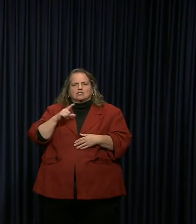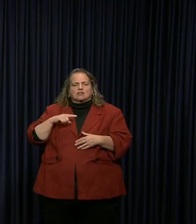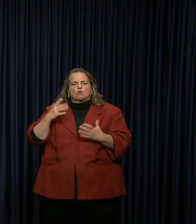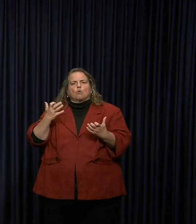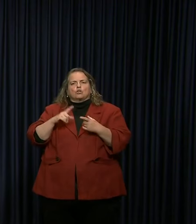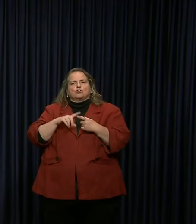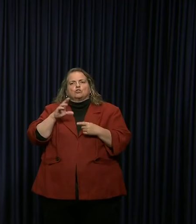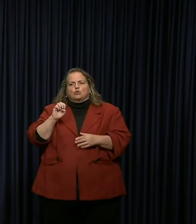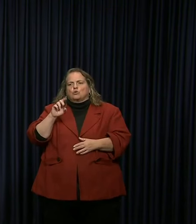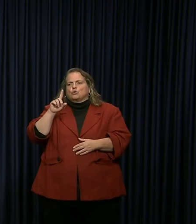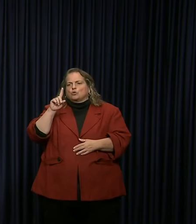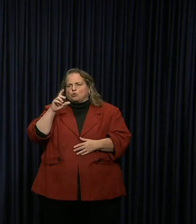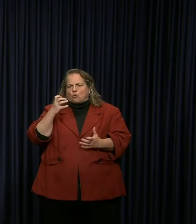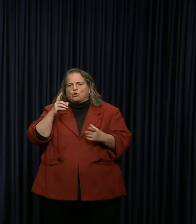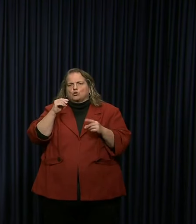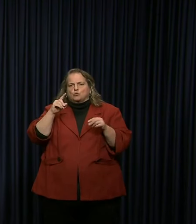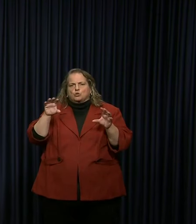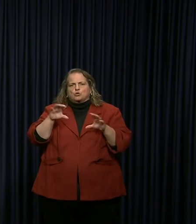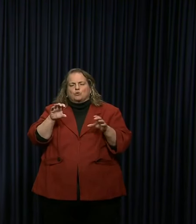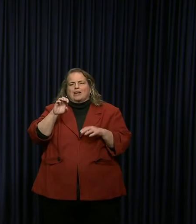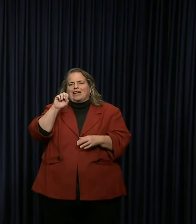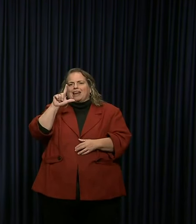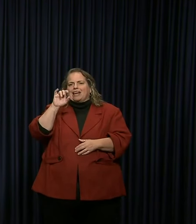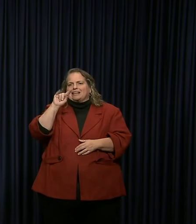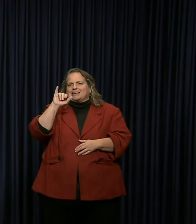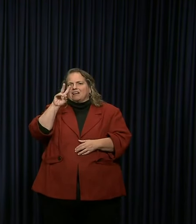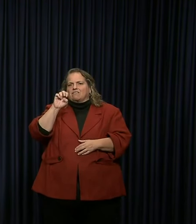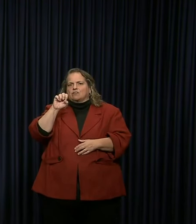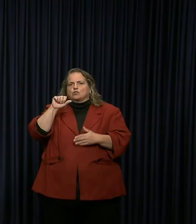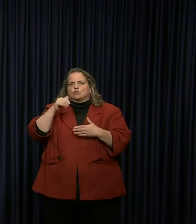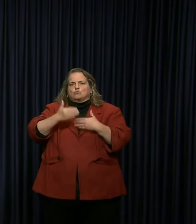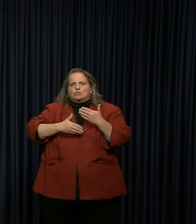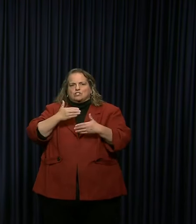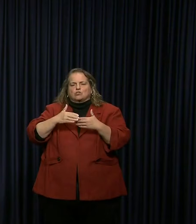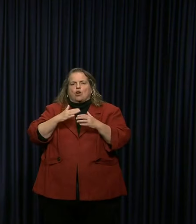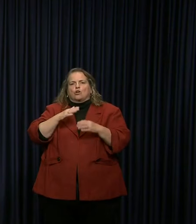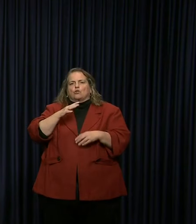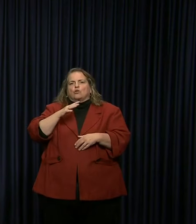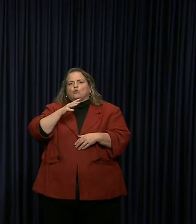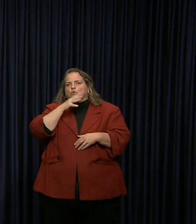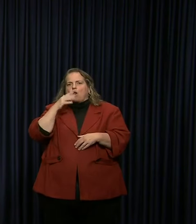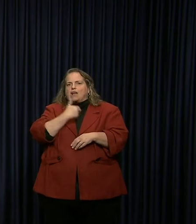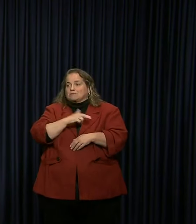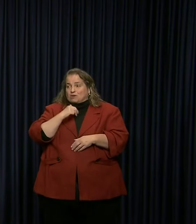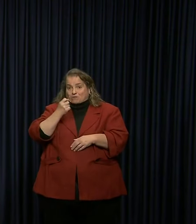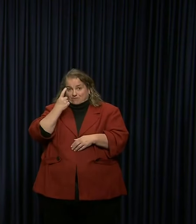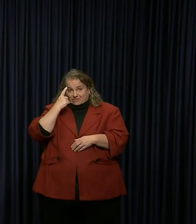procedures again, I guess especially at some of our rural hospitals. Elective procedures all require PPE.